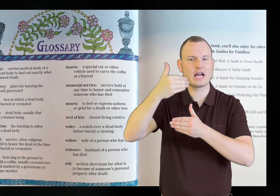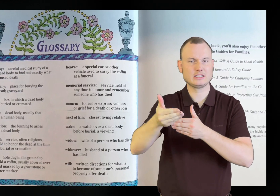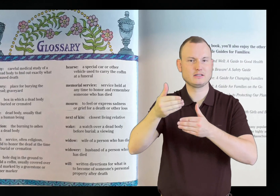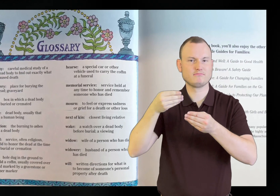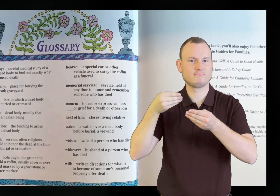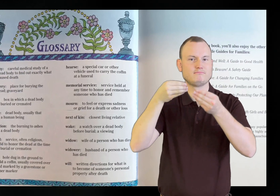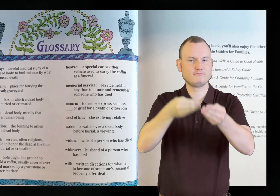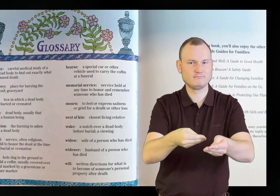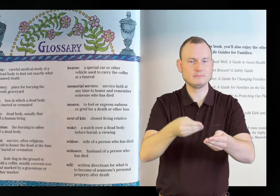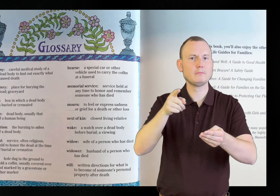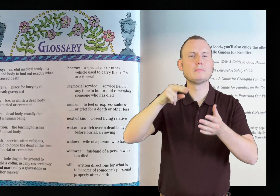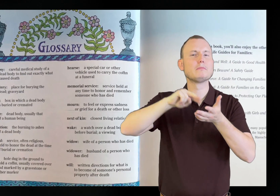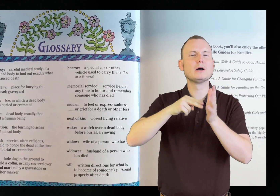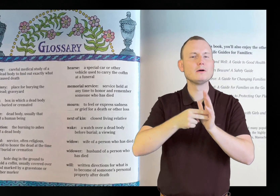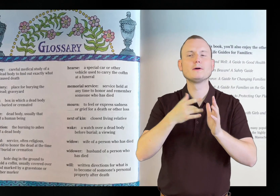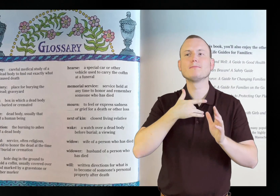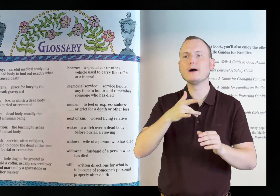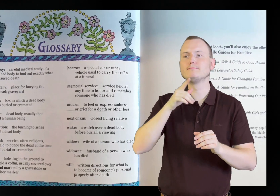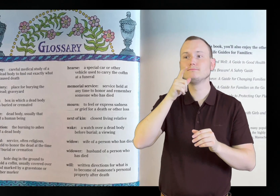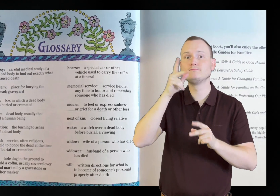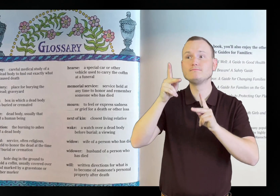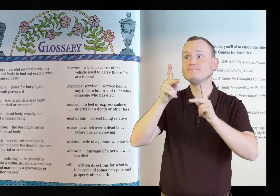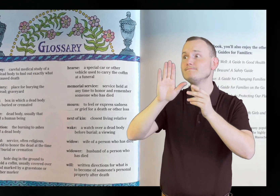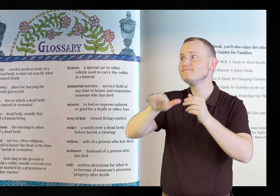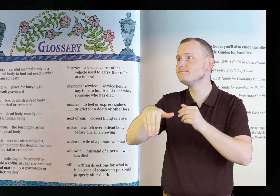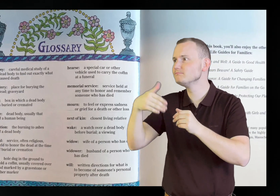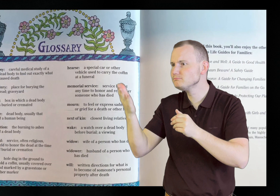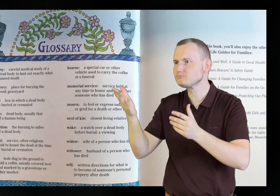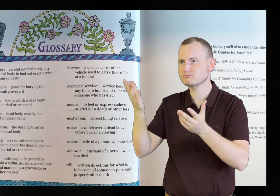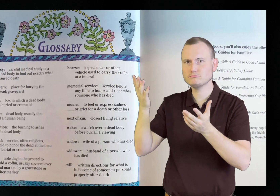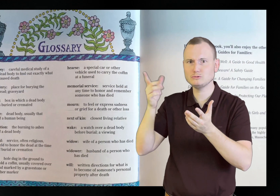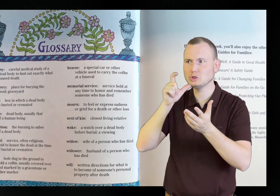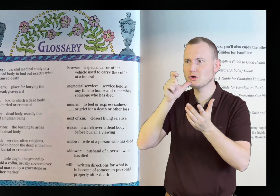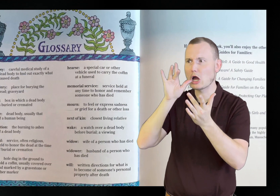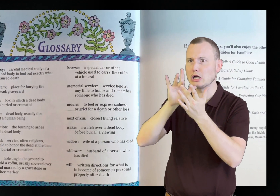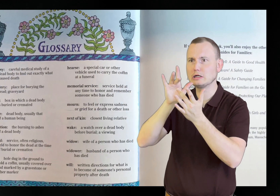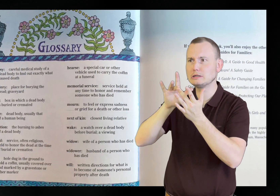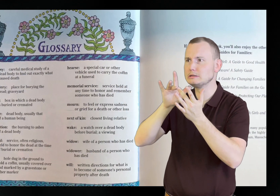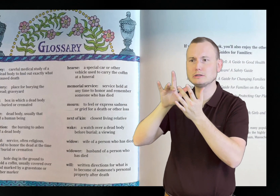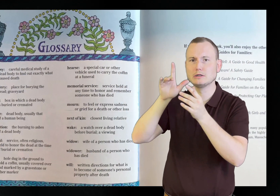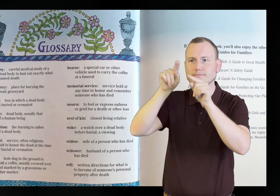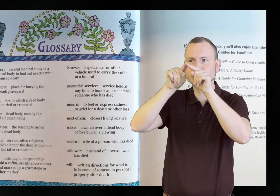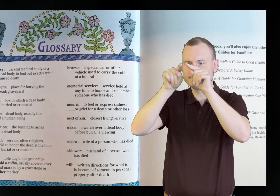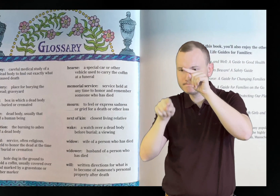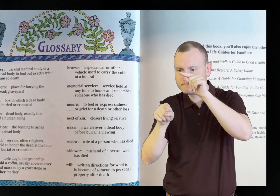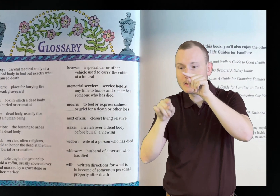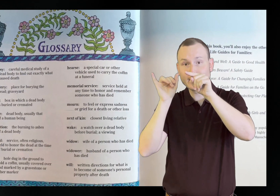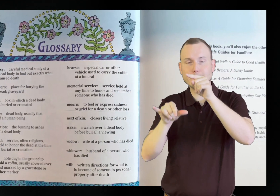Next of kin. Closest living relative.